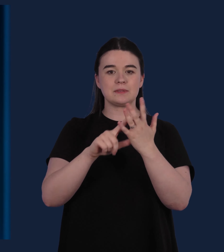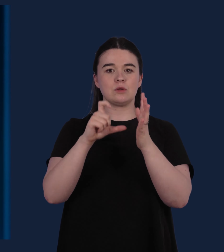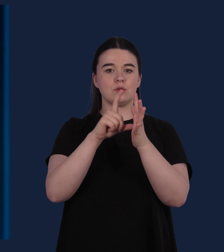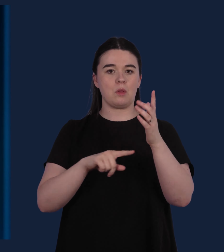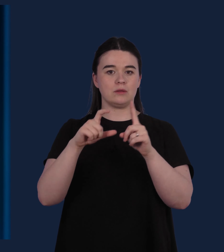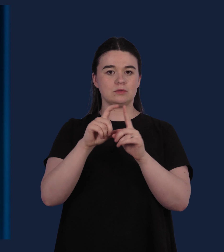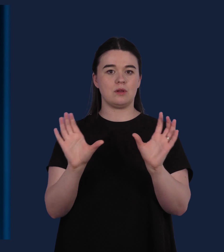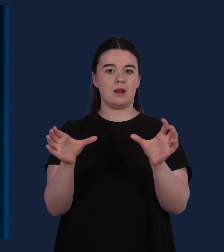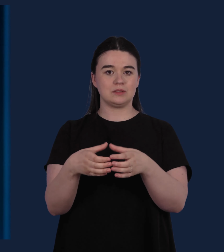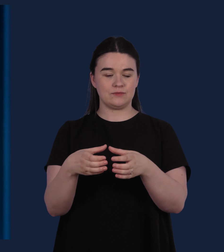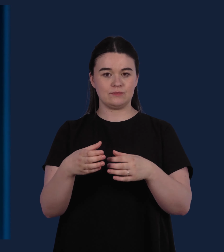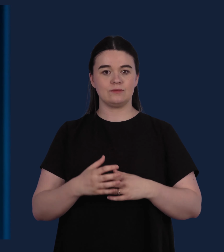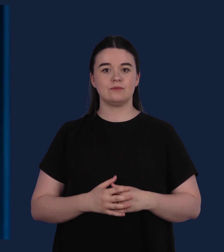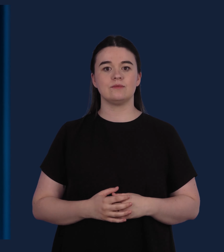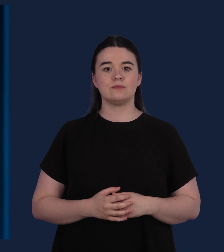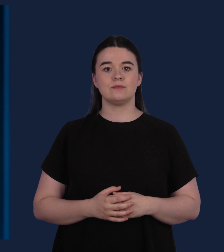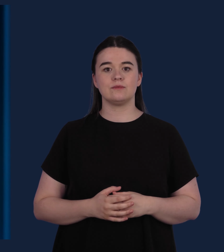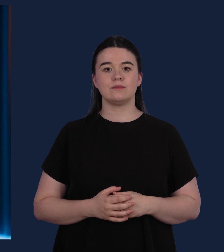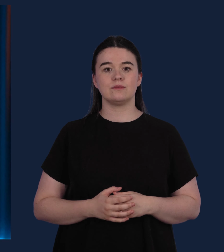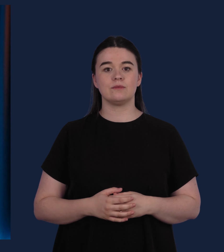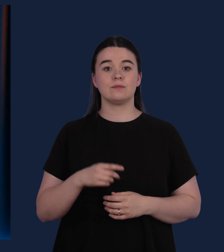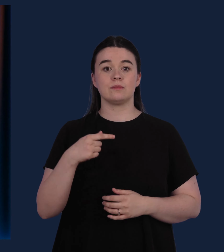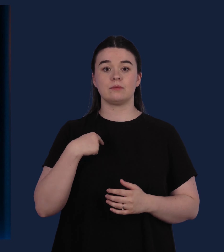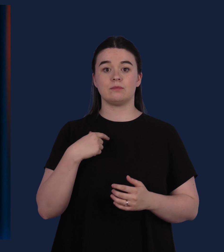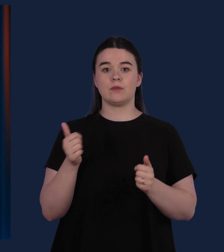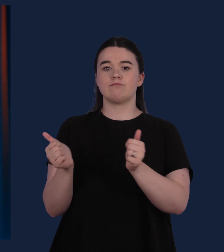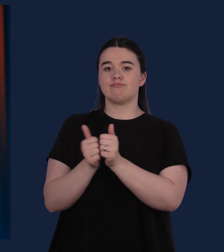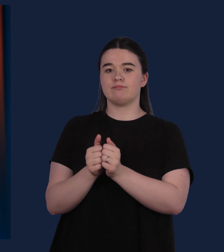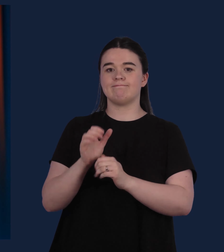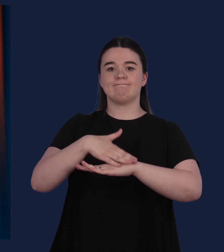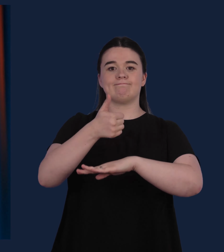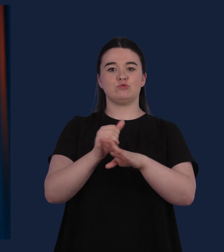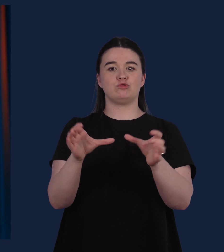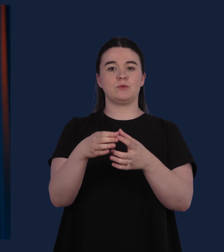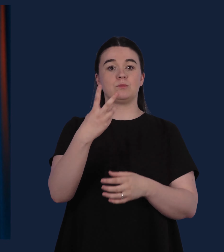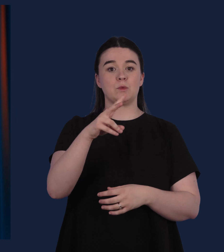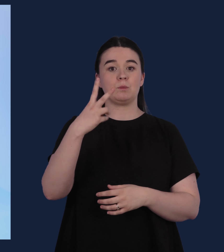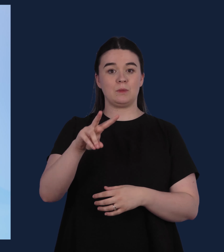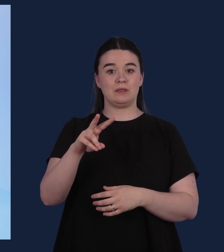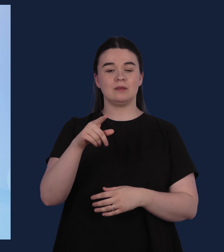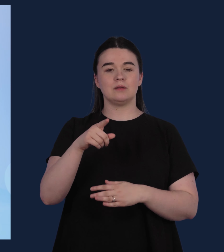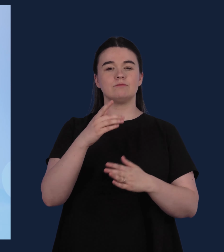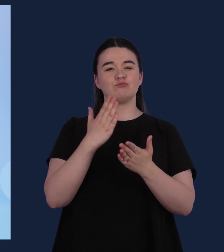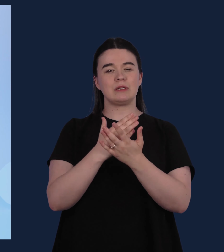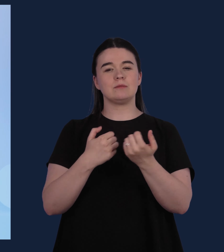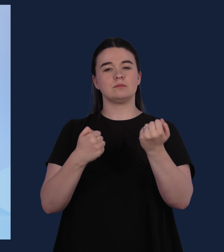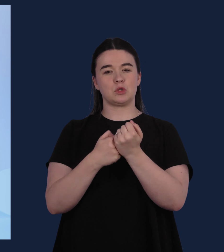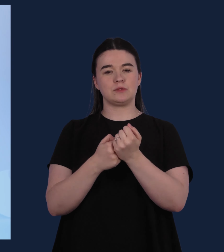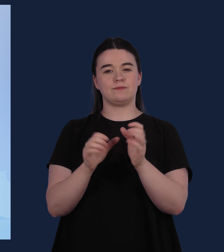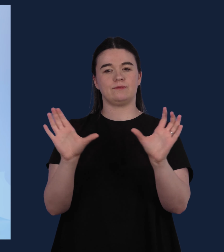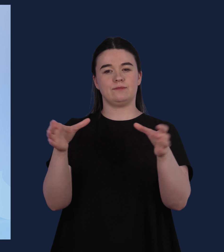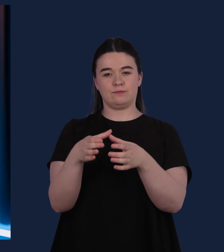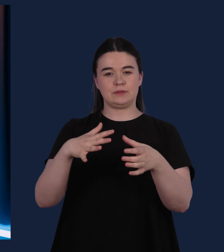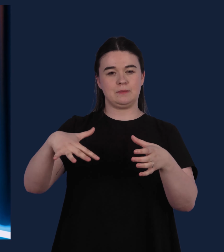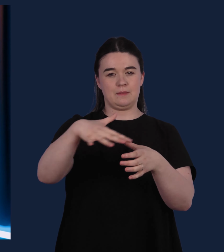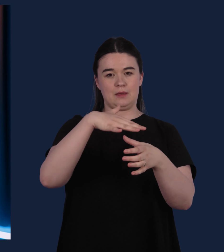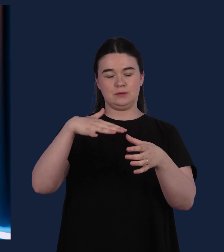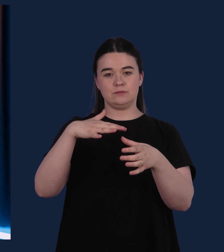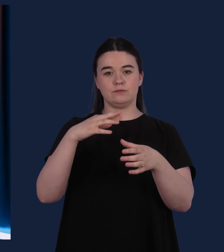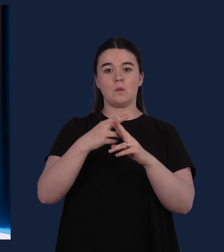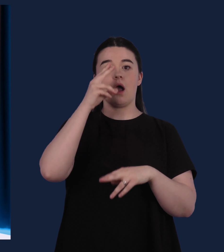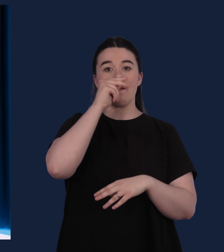a youth disability cult collective. I co-founded the group in 2020 and we are a